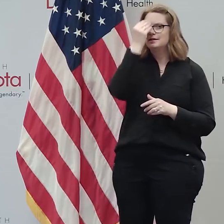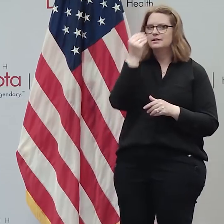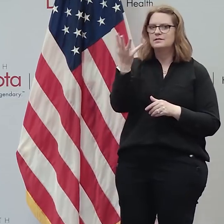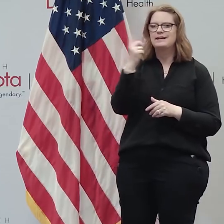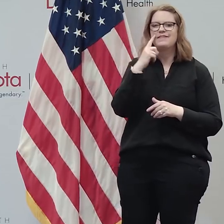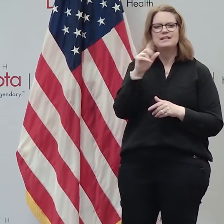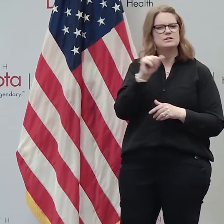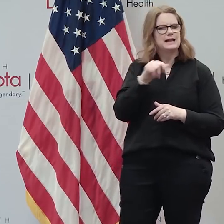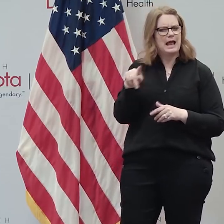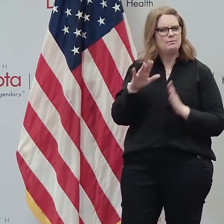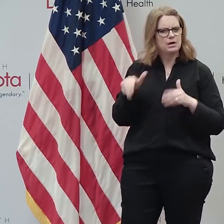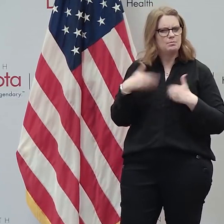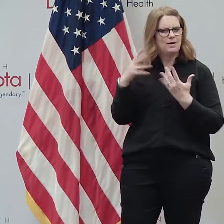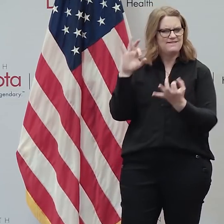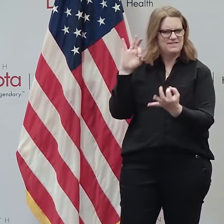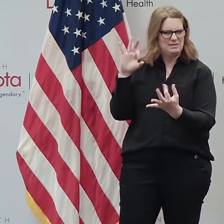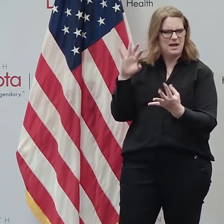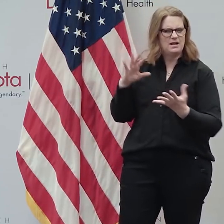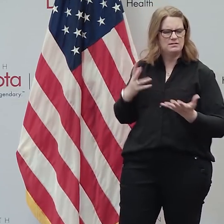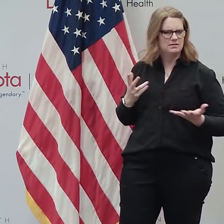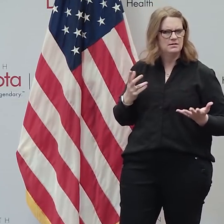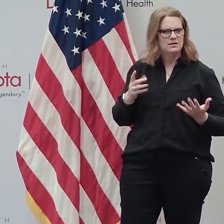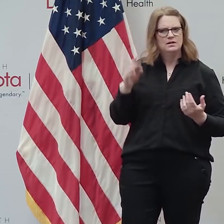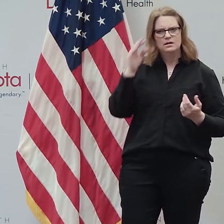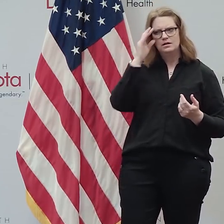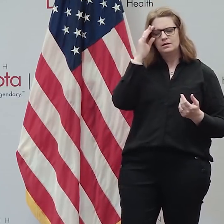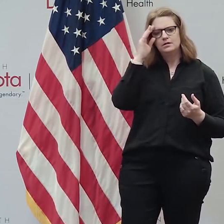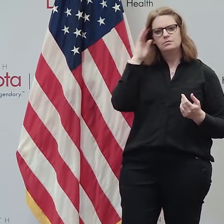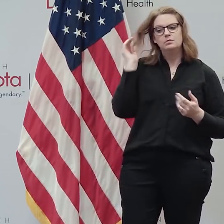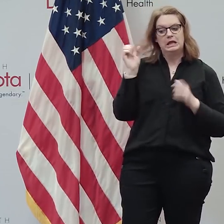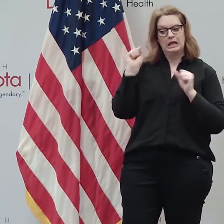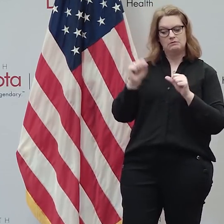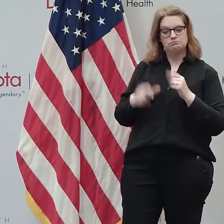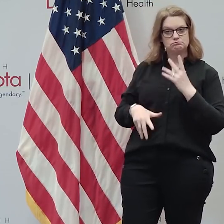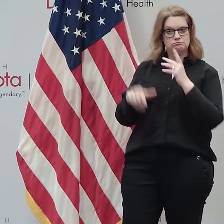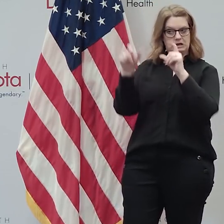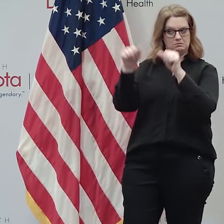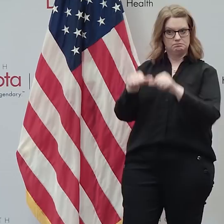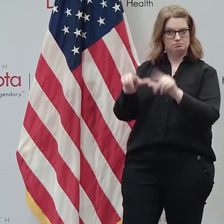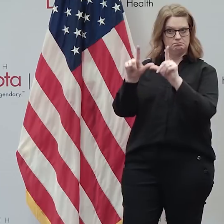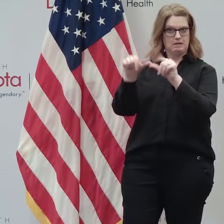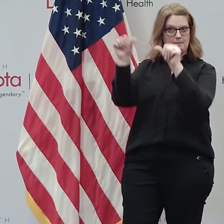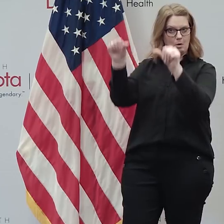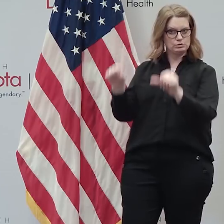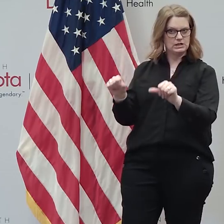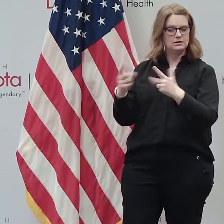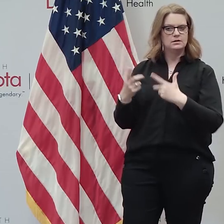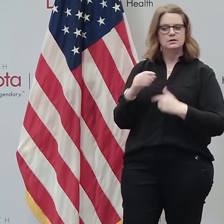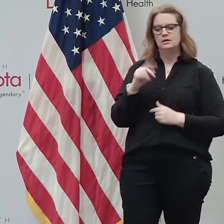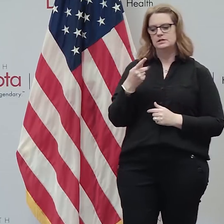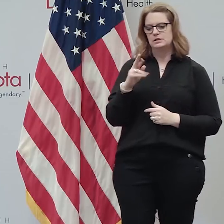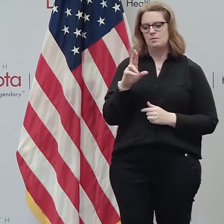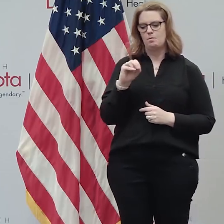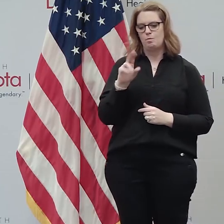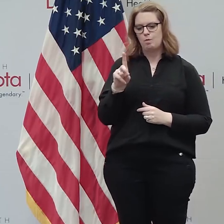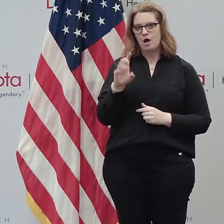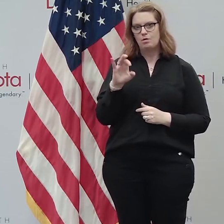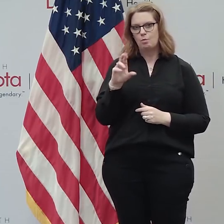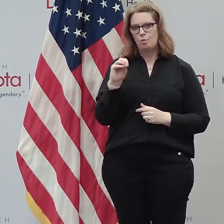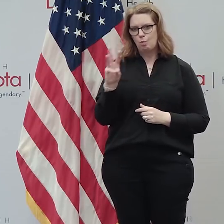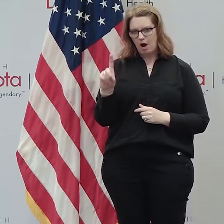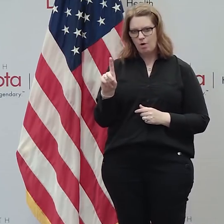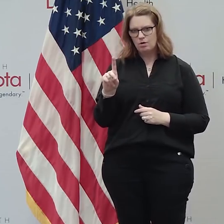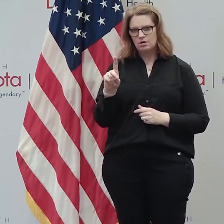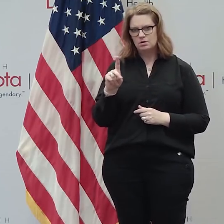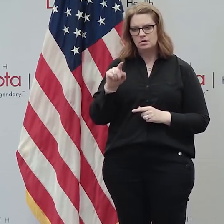in the app where you can provide that feedback, or we can post that. But it's the Proud Crowd is the name of the